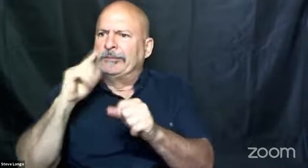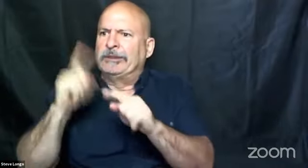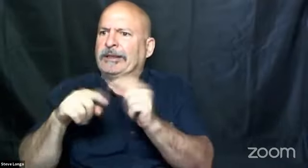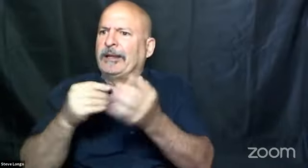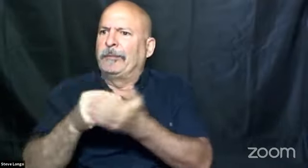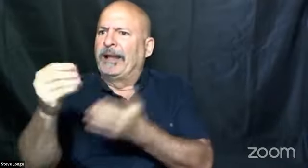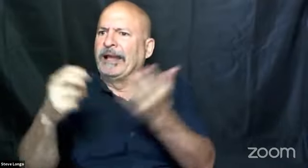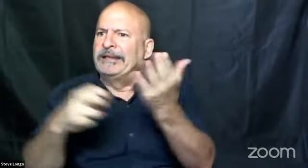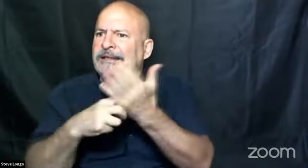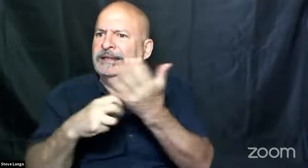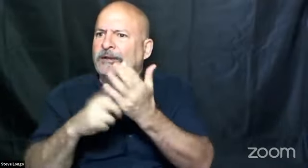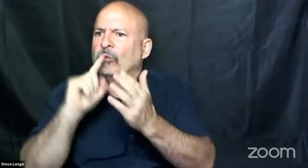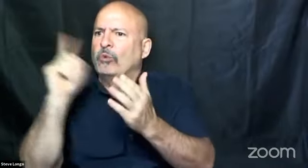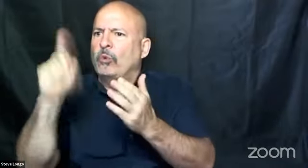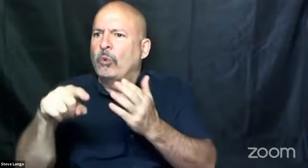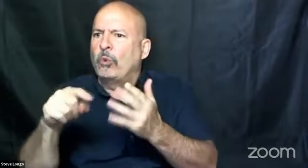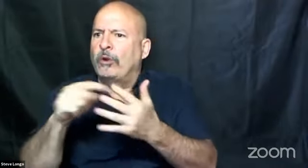in terms of the server crashing.